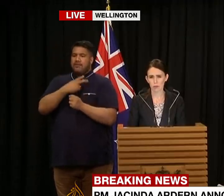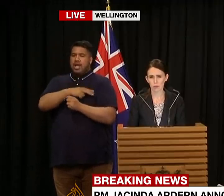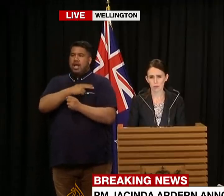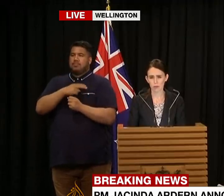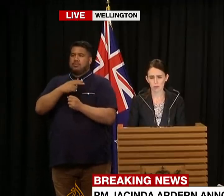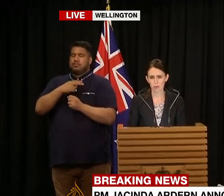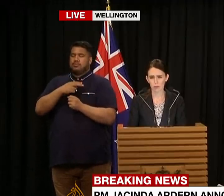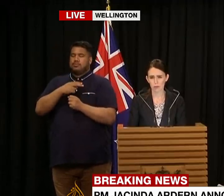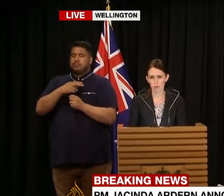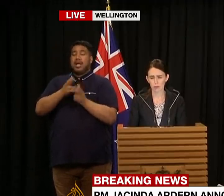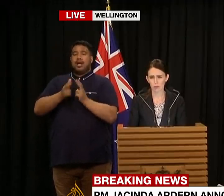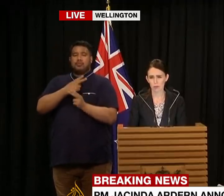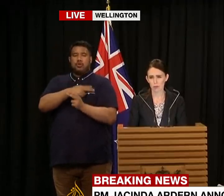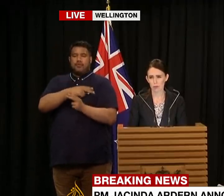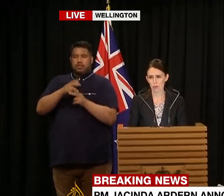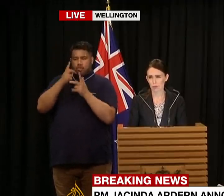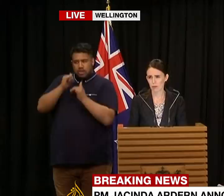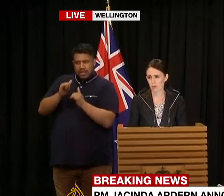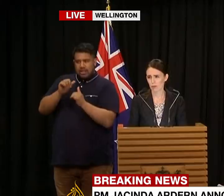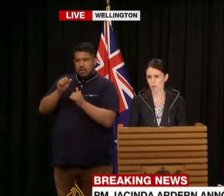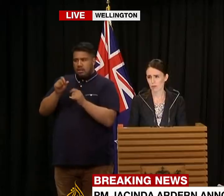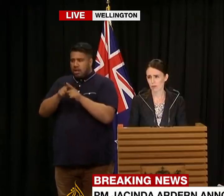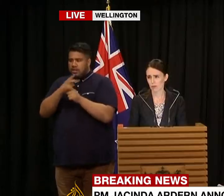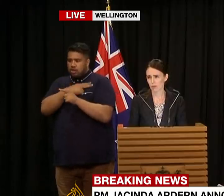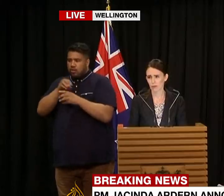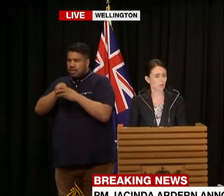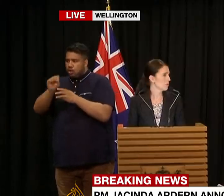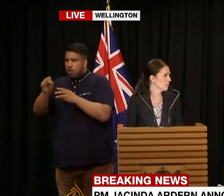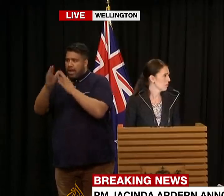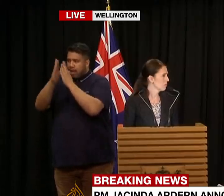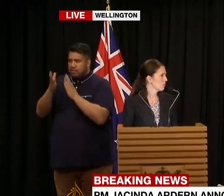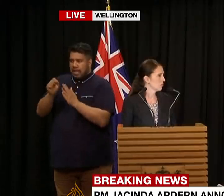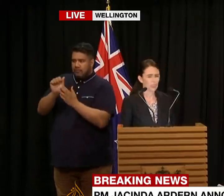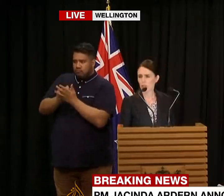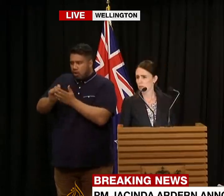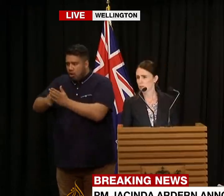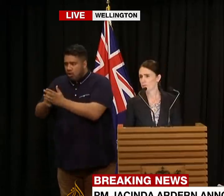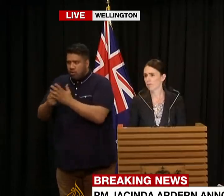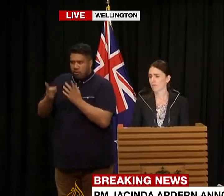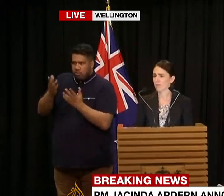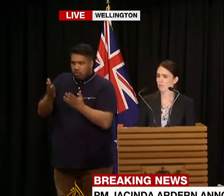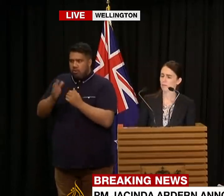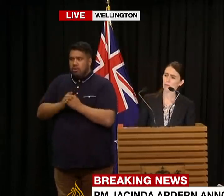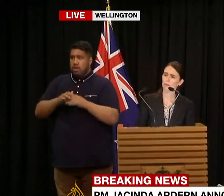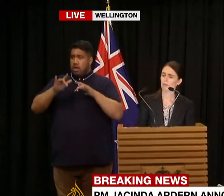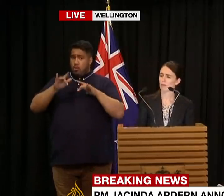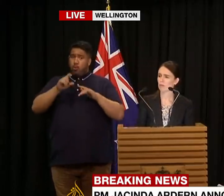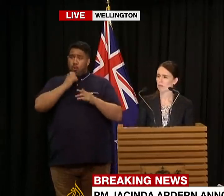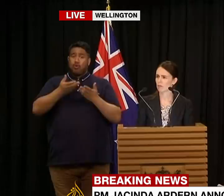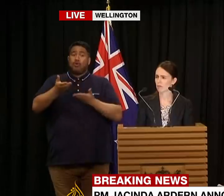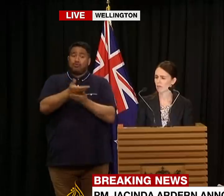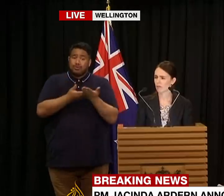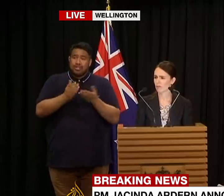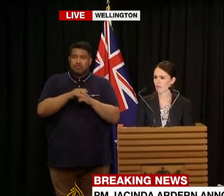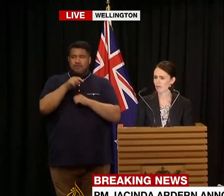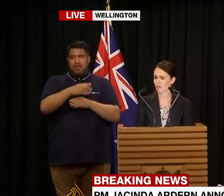security in licence holders' places. So nothing has been sorted. It was out to consultation. And as